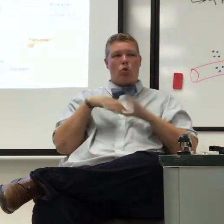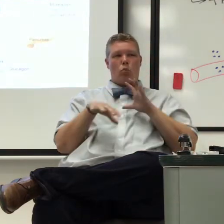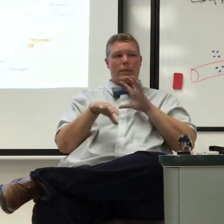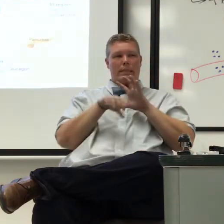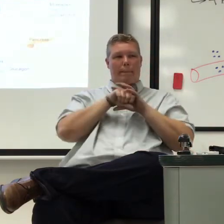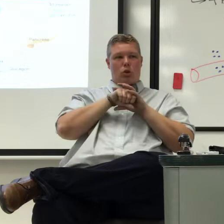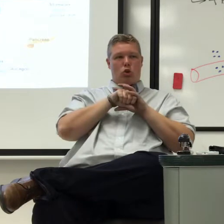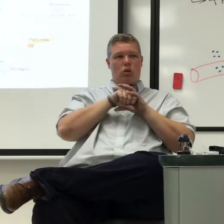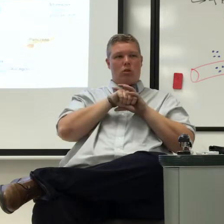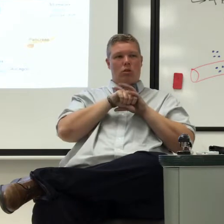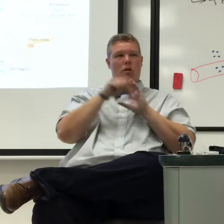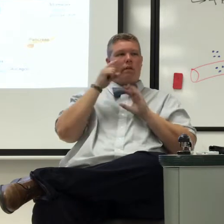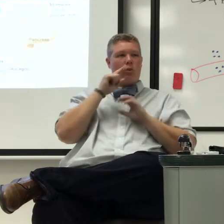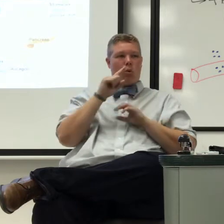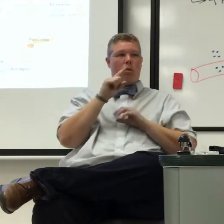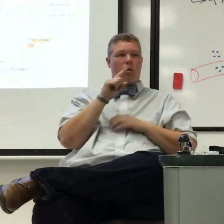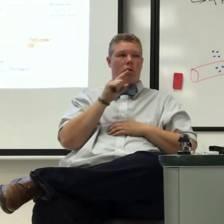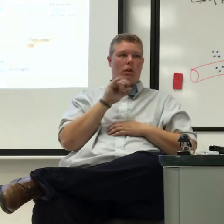generic looking cell here.